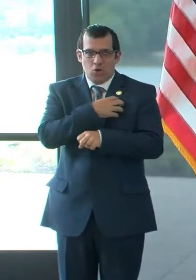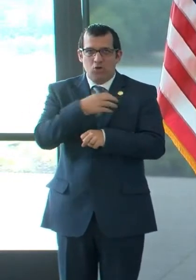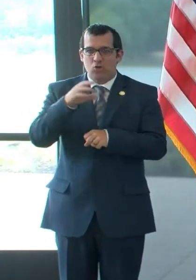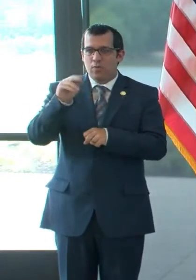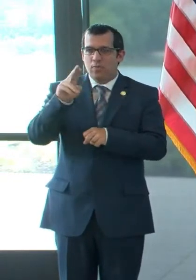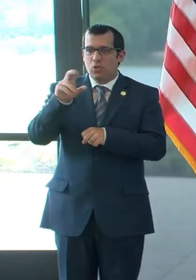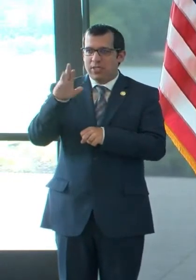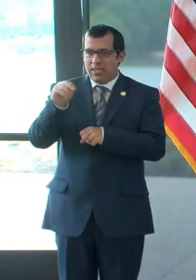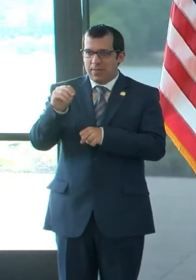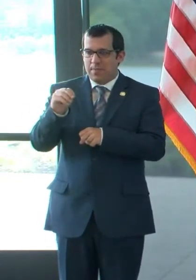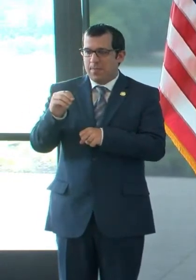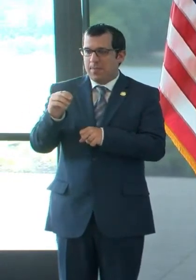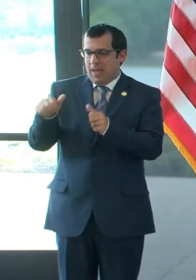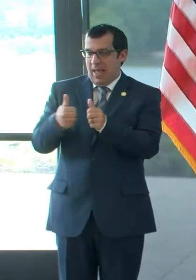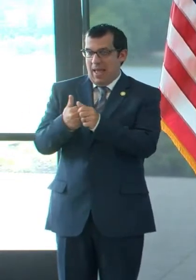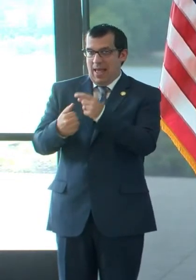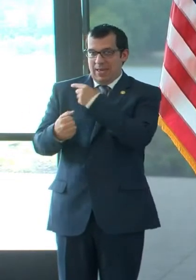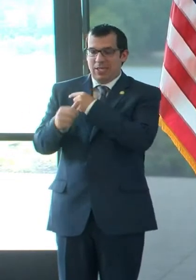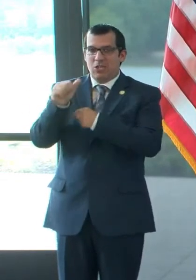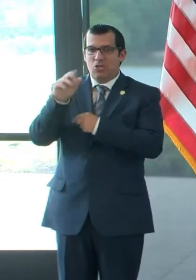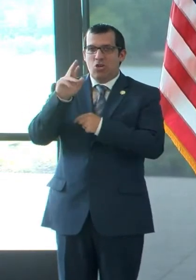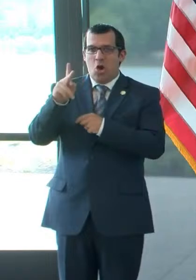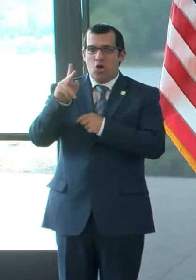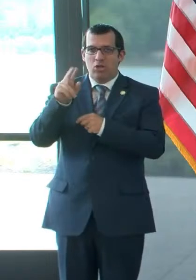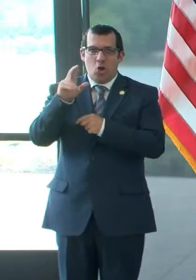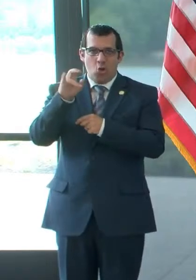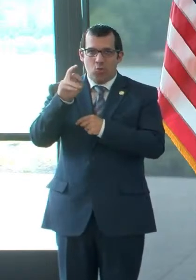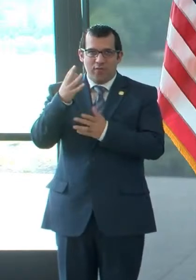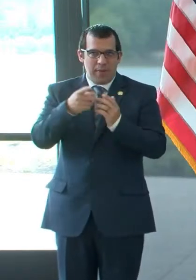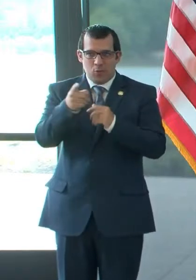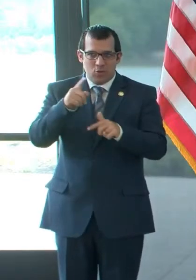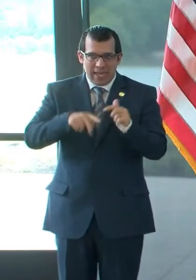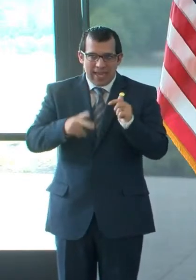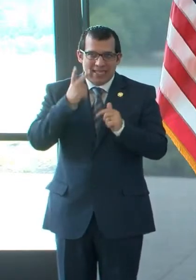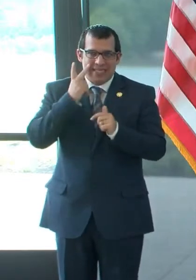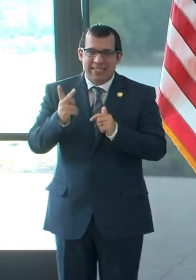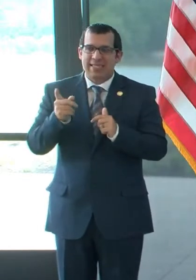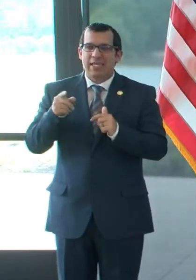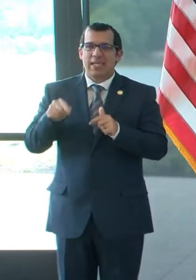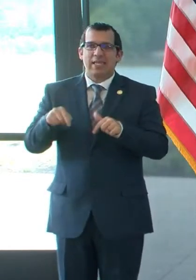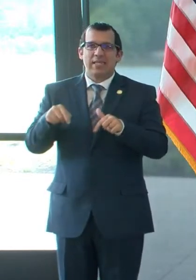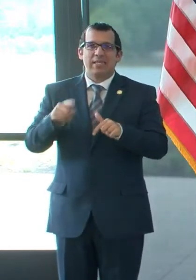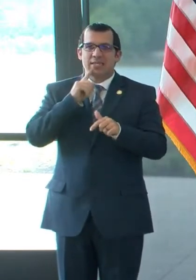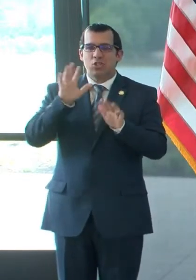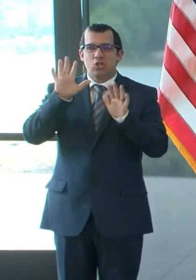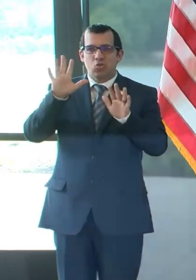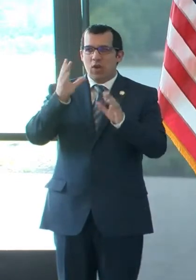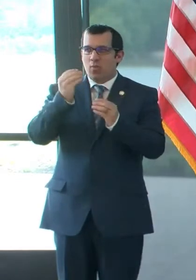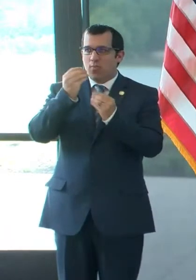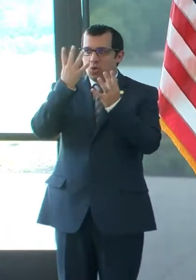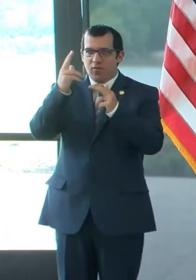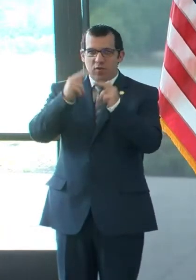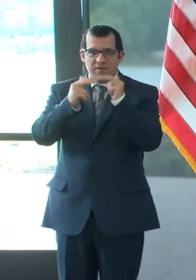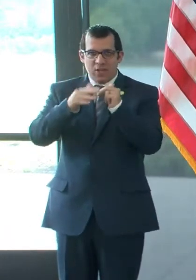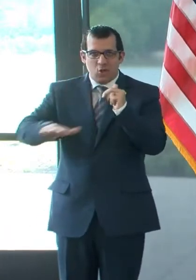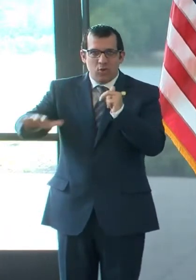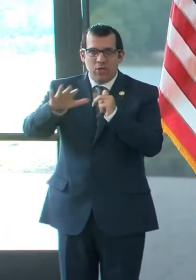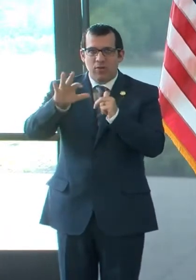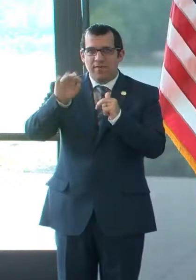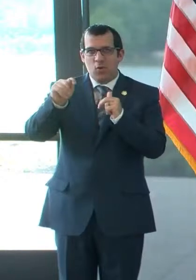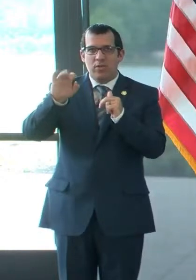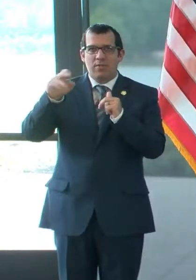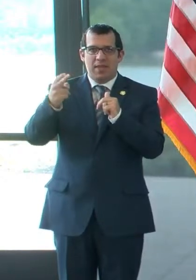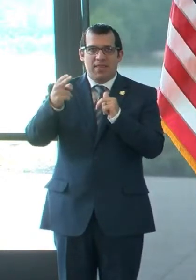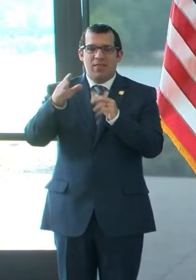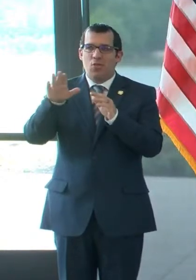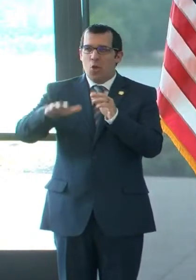and behind me is the Arkansas River that you might not be able to see, but this is an incredible, beautiful venue here in Fort Smith that